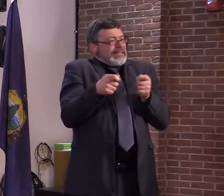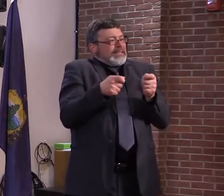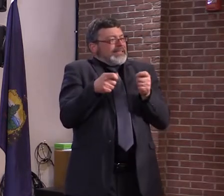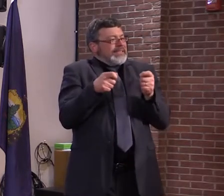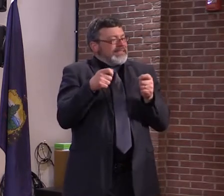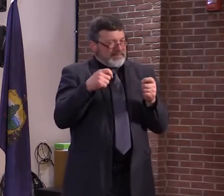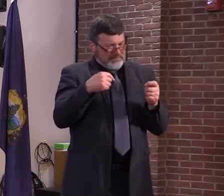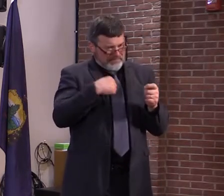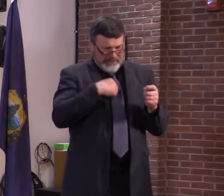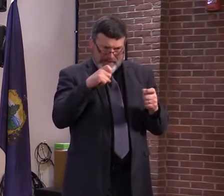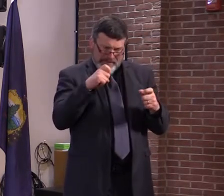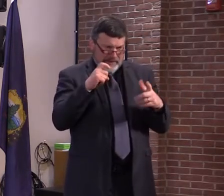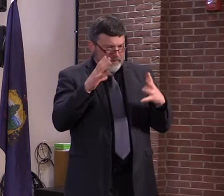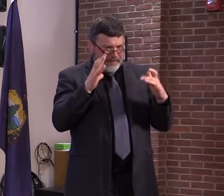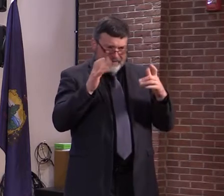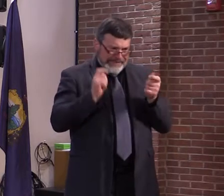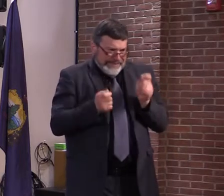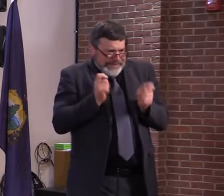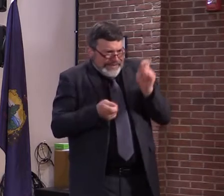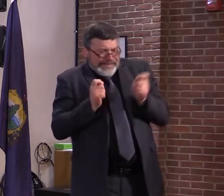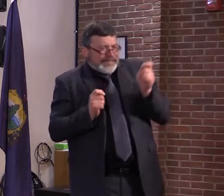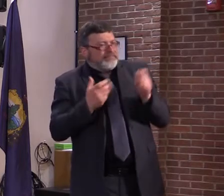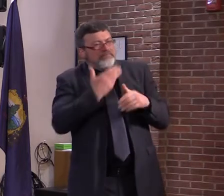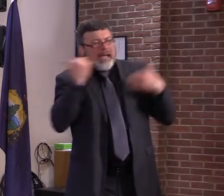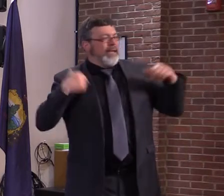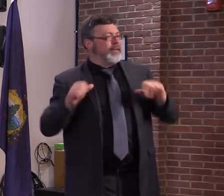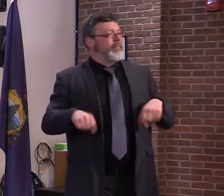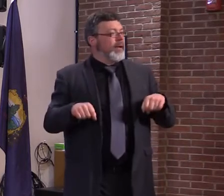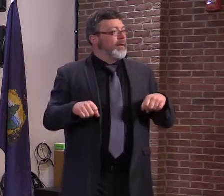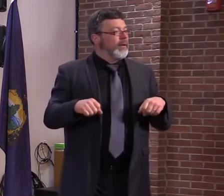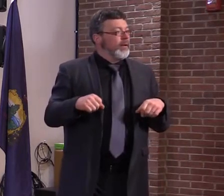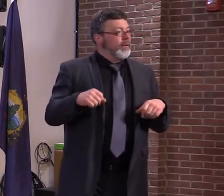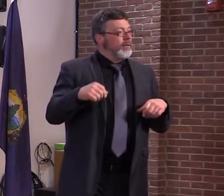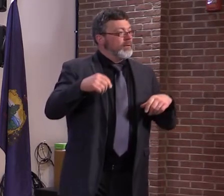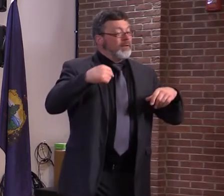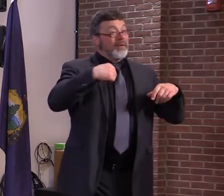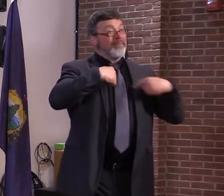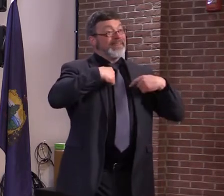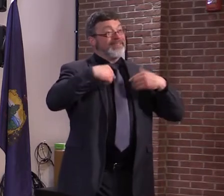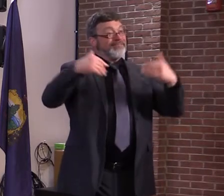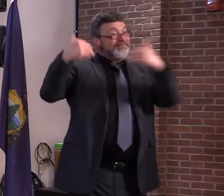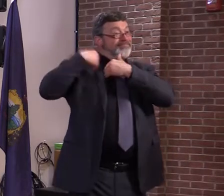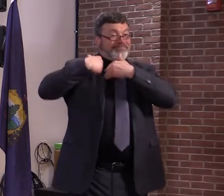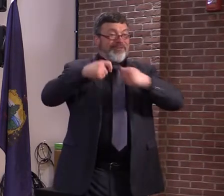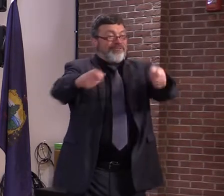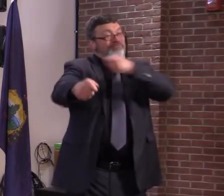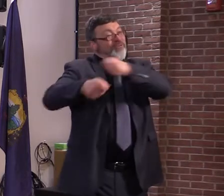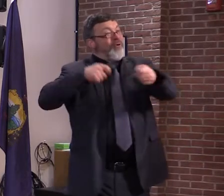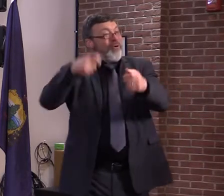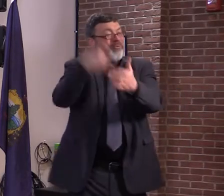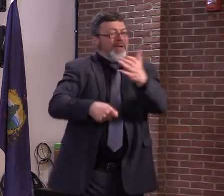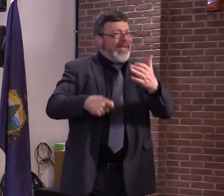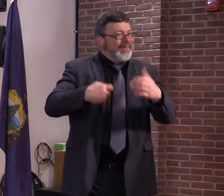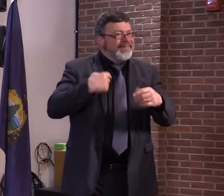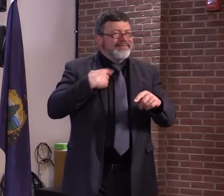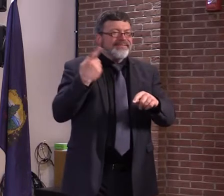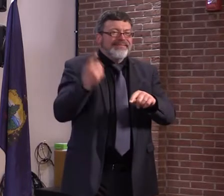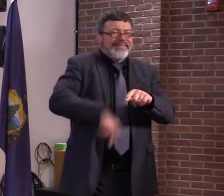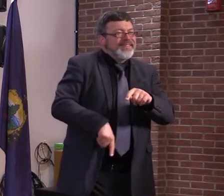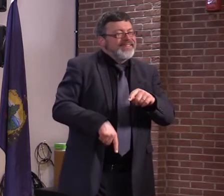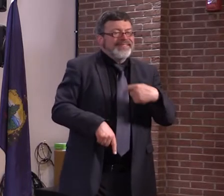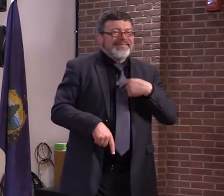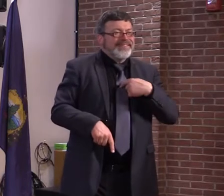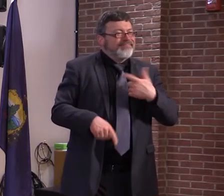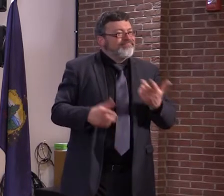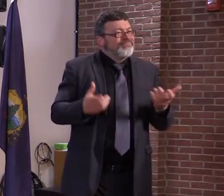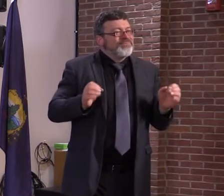we can't control inflation, but we can control what we do. We certainly can't raise taxes on people during this